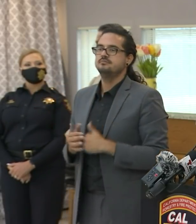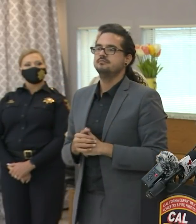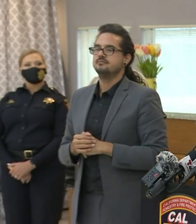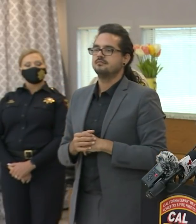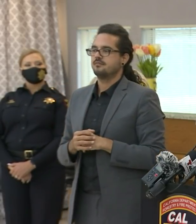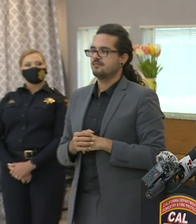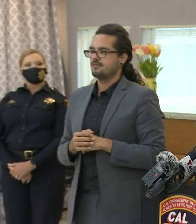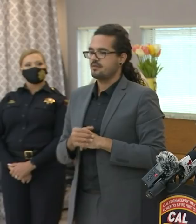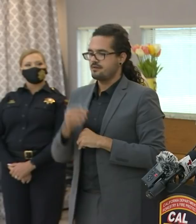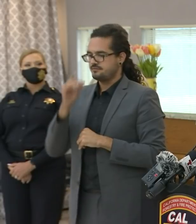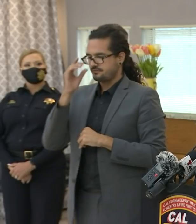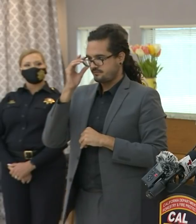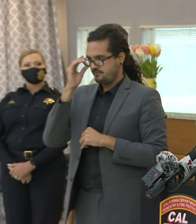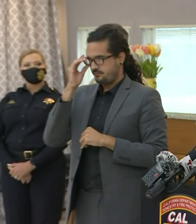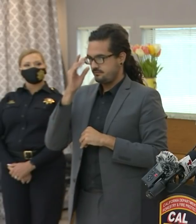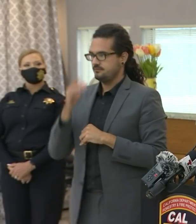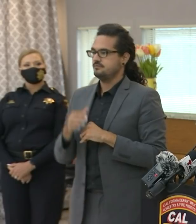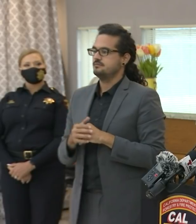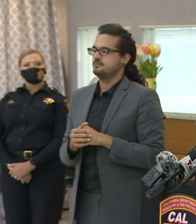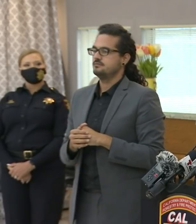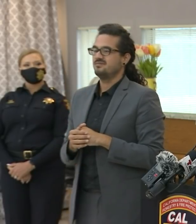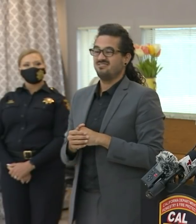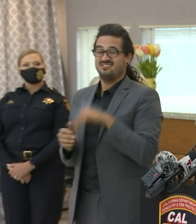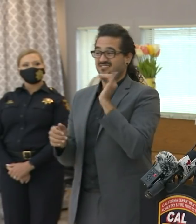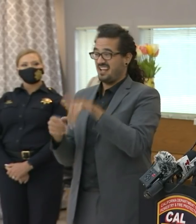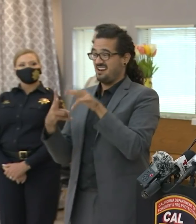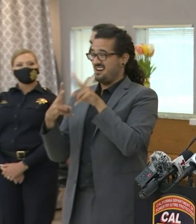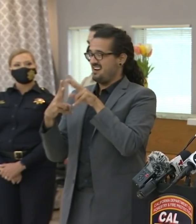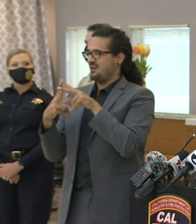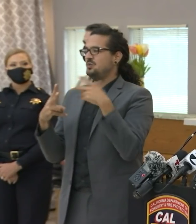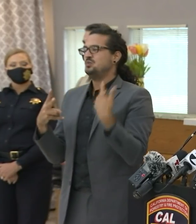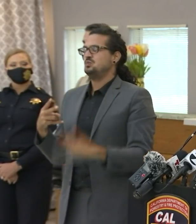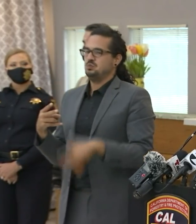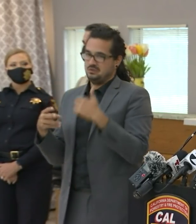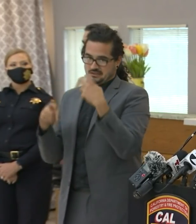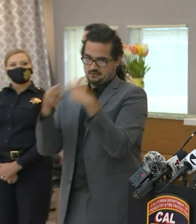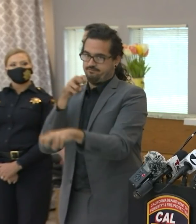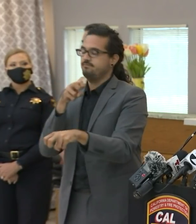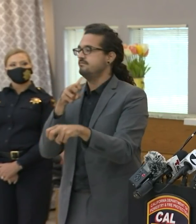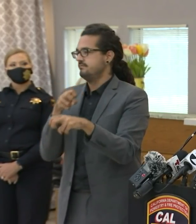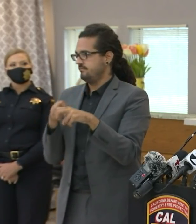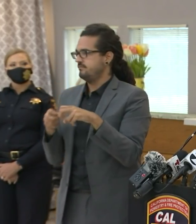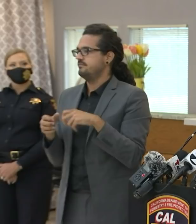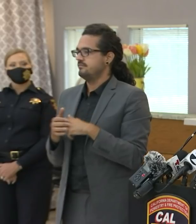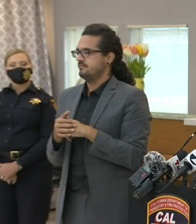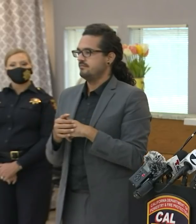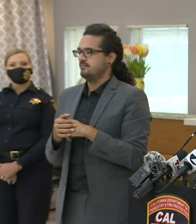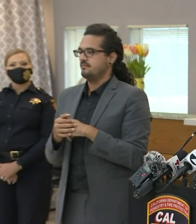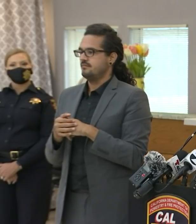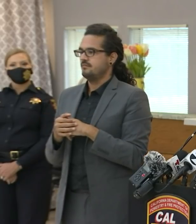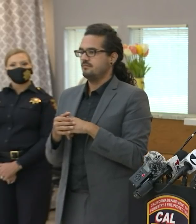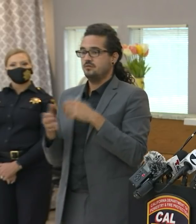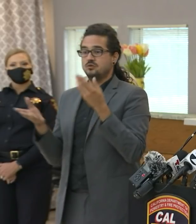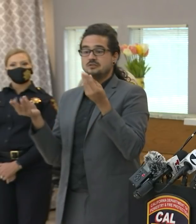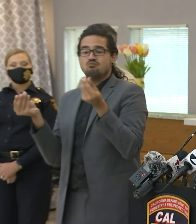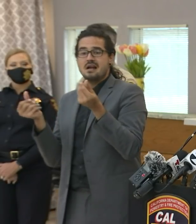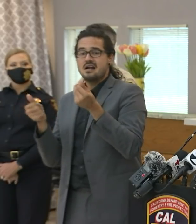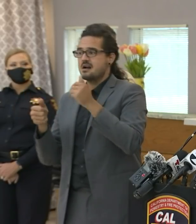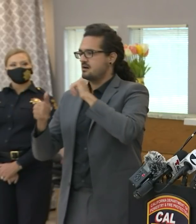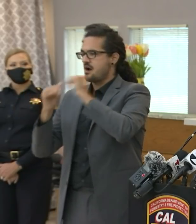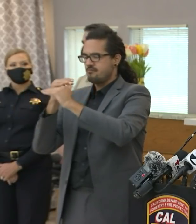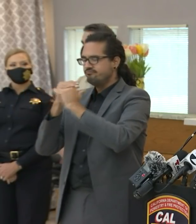that. Those communities it's a bit difficult because the topography of the terrain is very difficult for us to